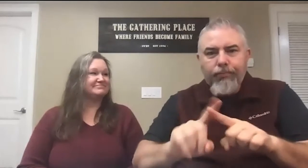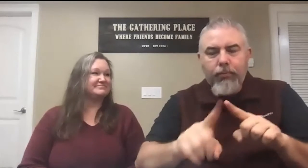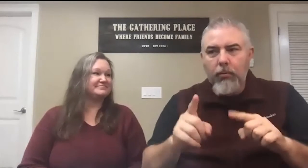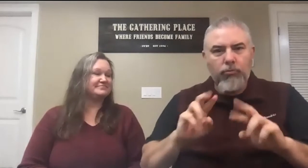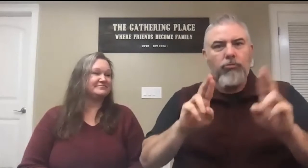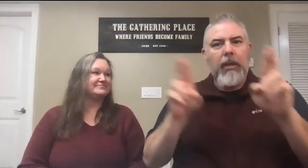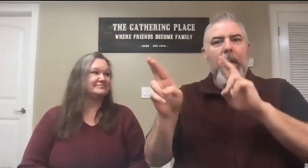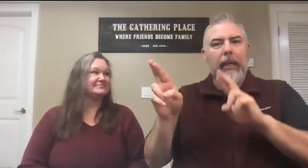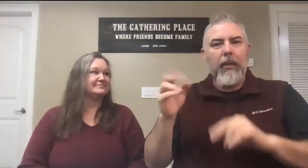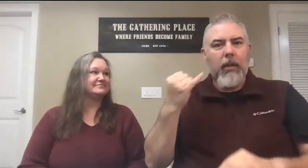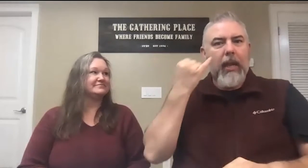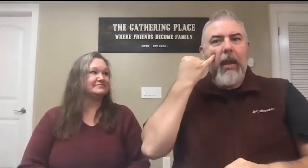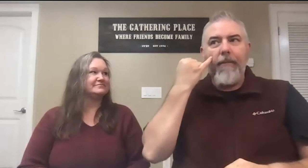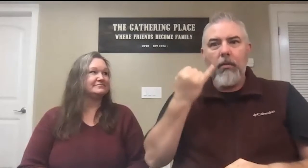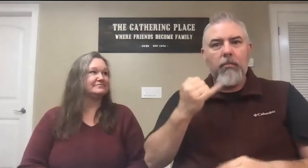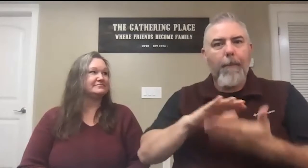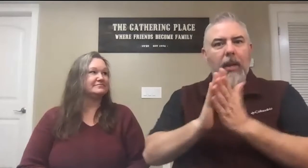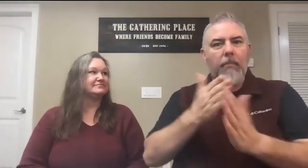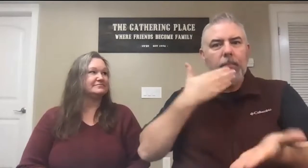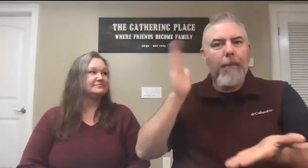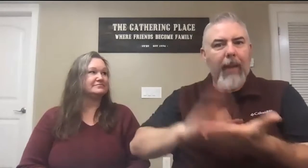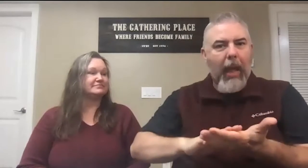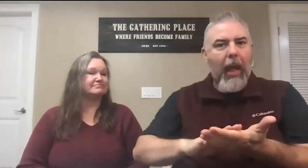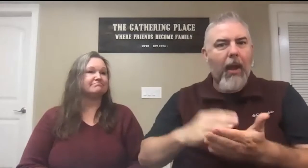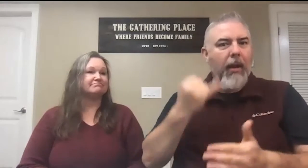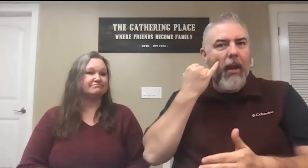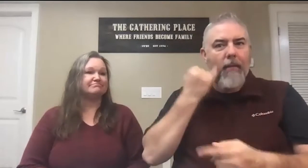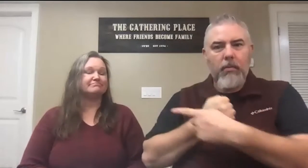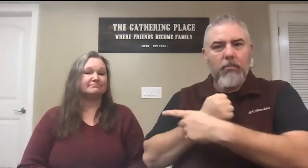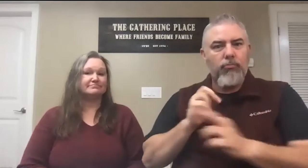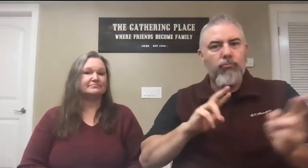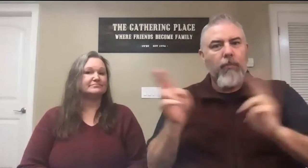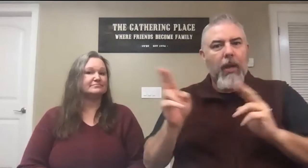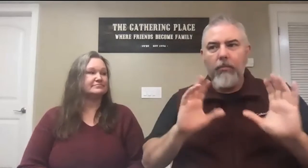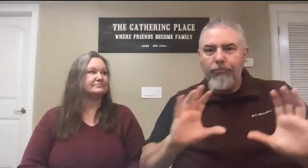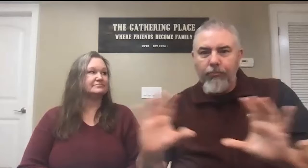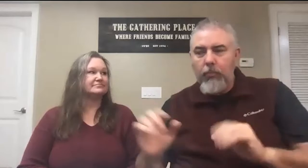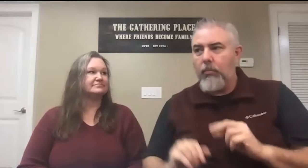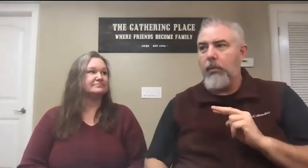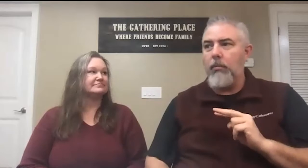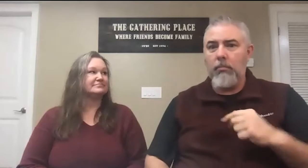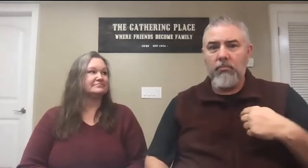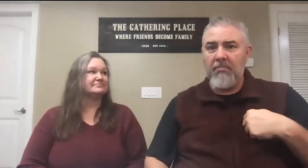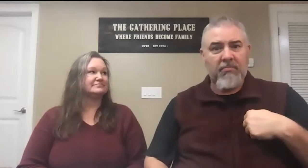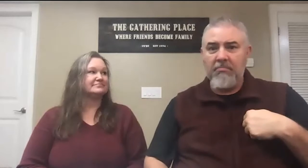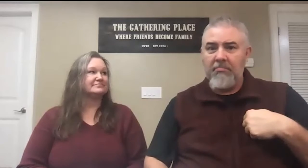different things like that. To be ready if it becomes bad. She's typically ready.